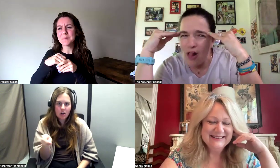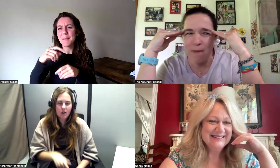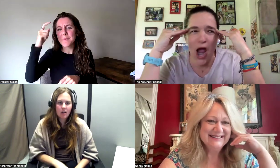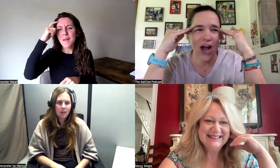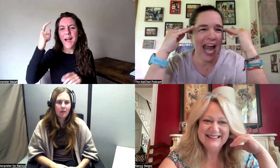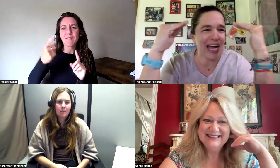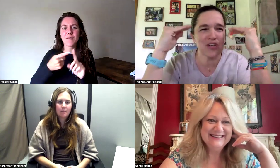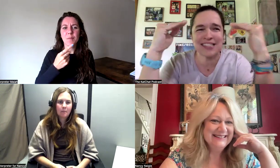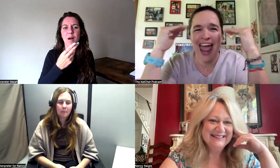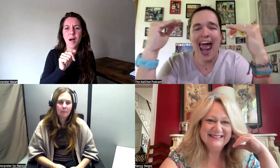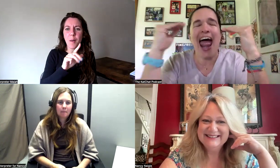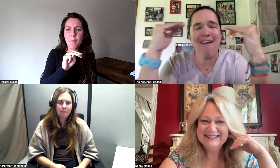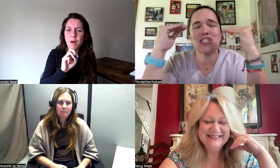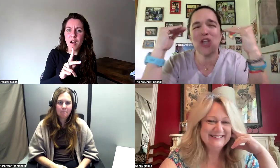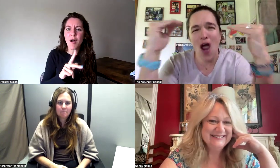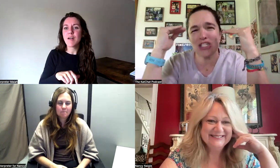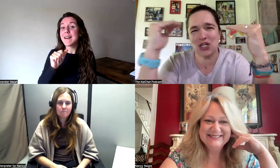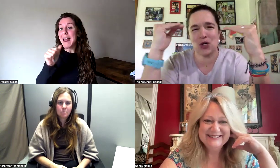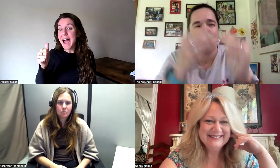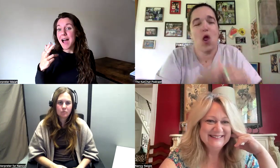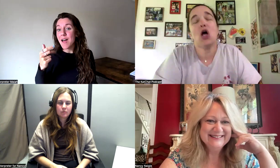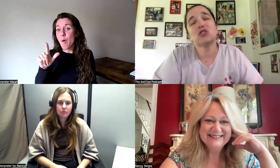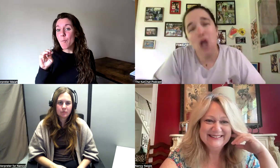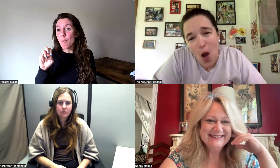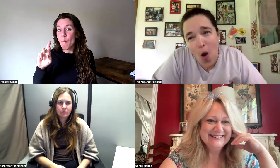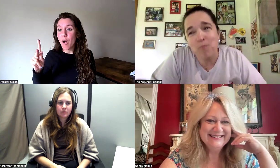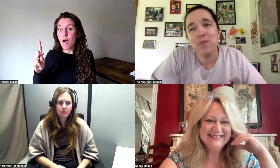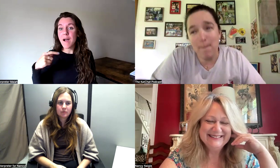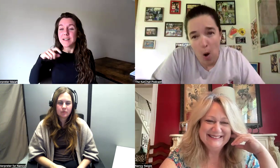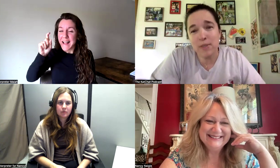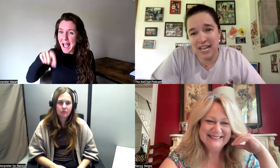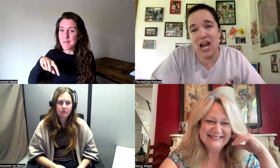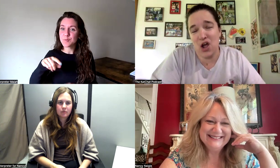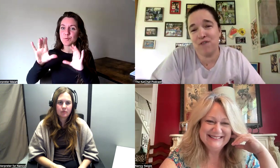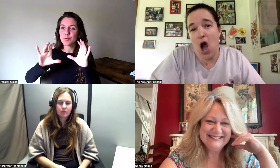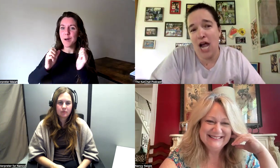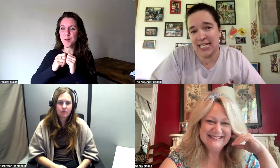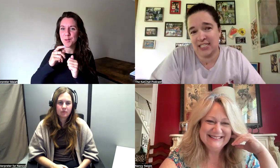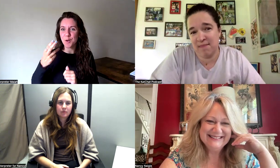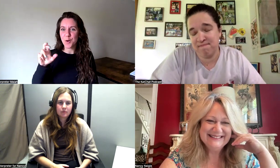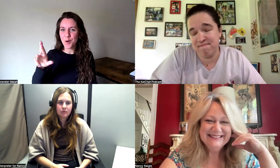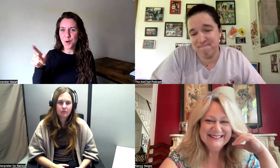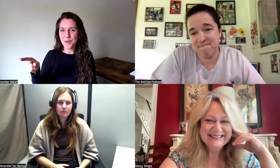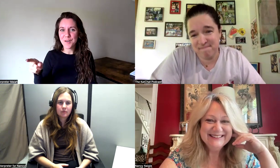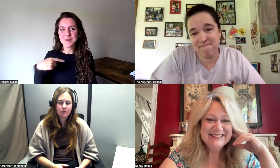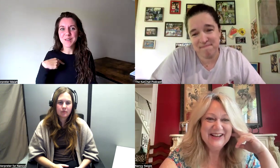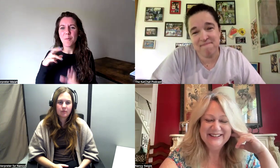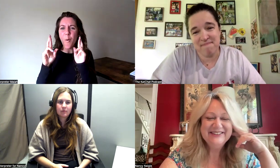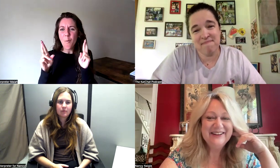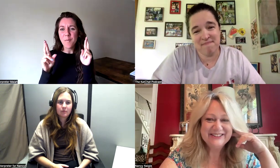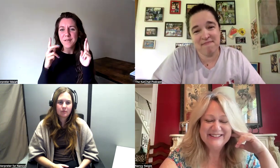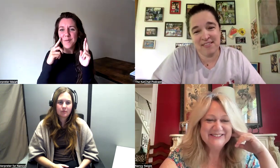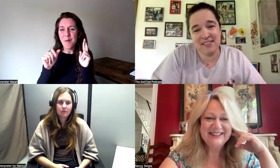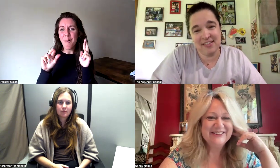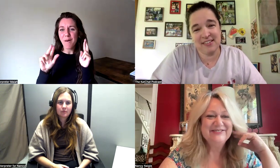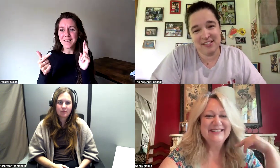not Hallmark, and I just have to talk to you. So I'm hoping to get her for August. Yeah, you'll